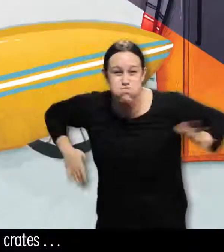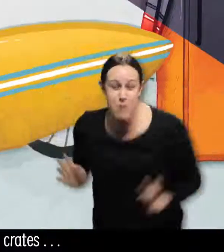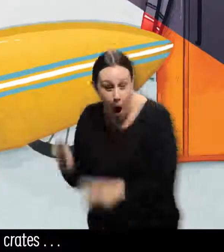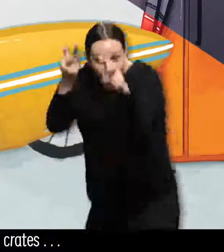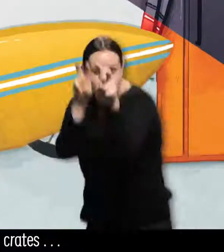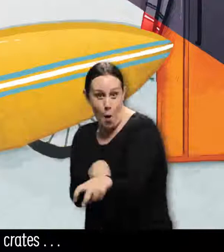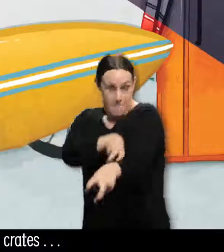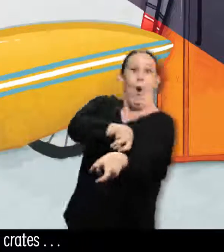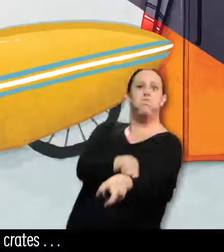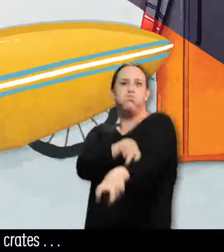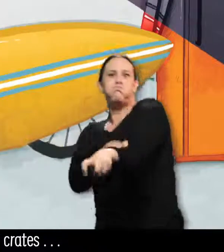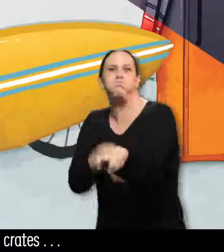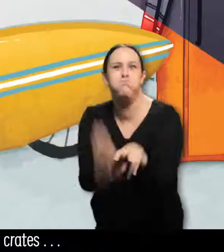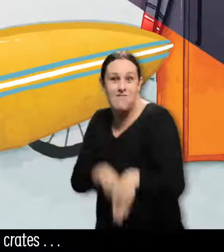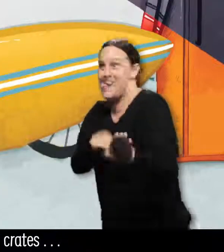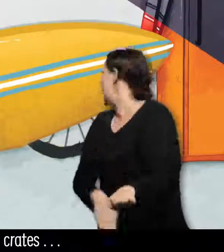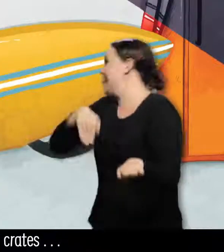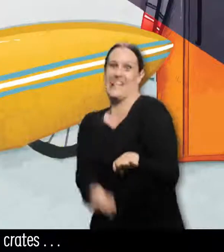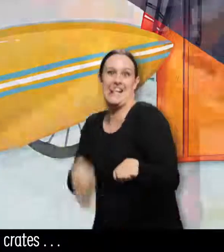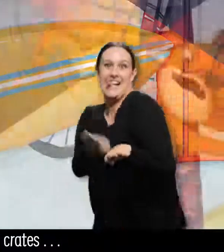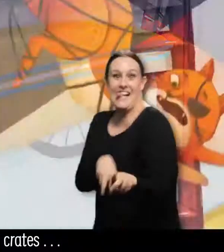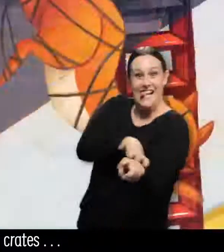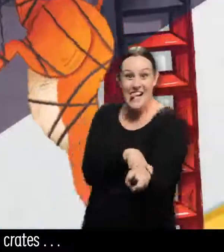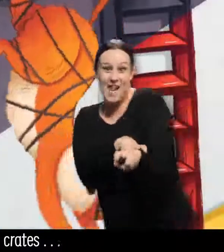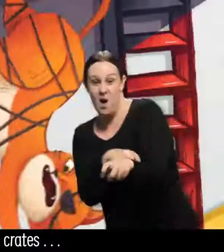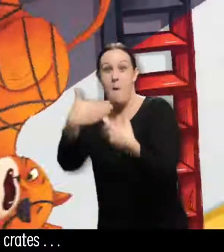and crashed through crates